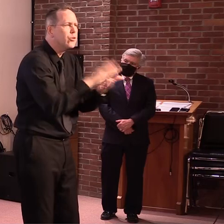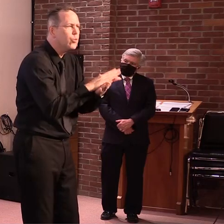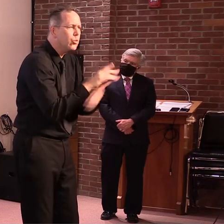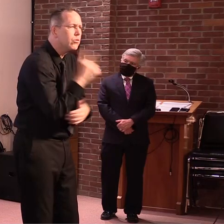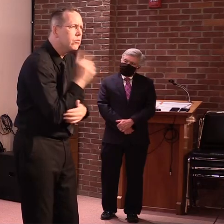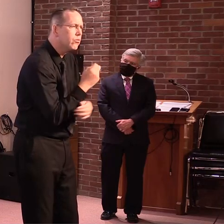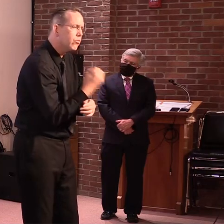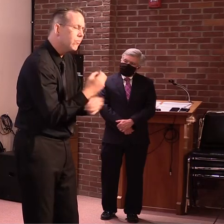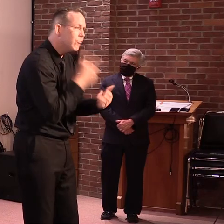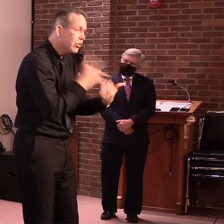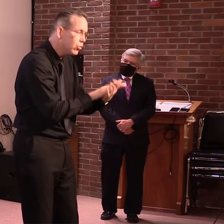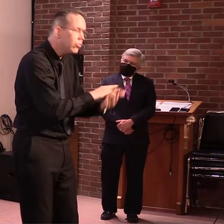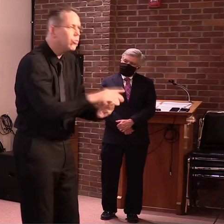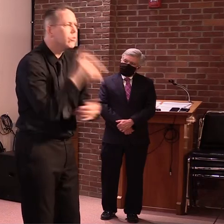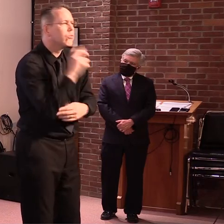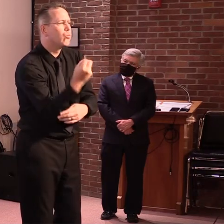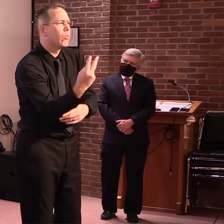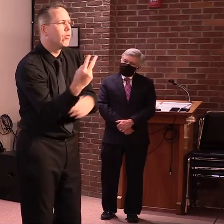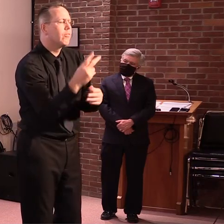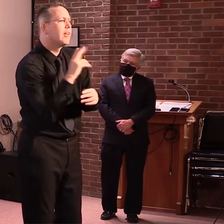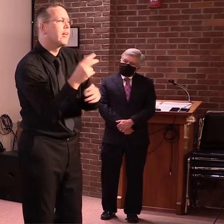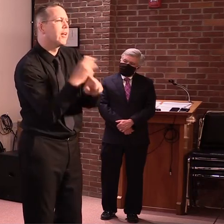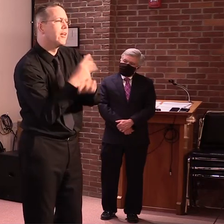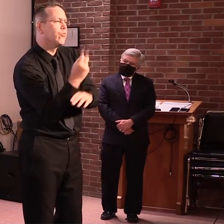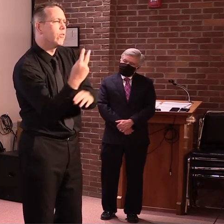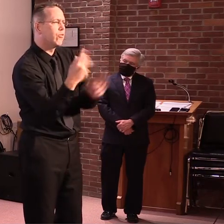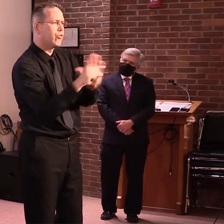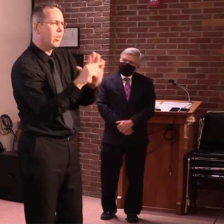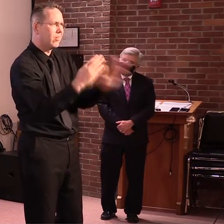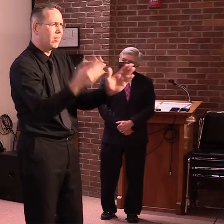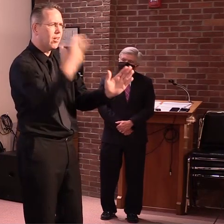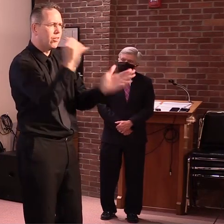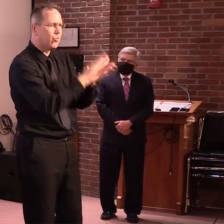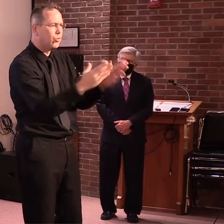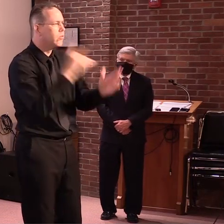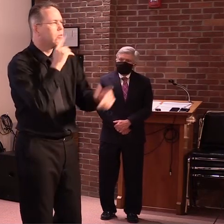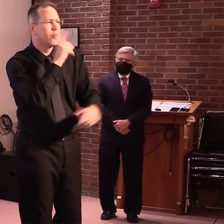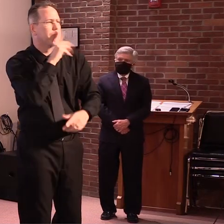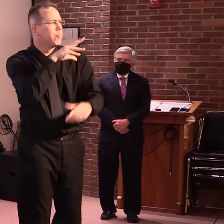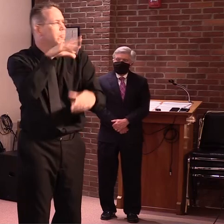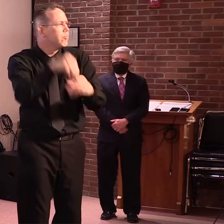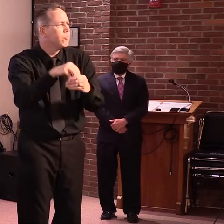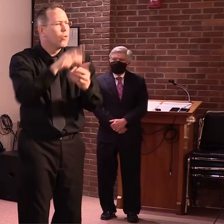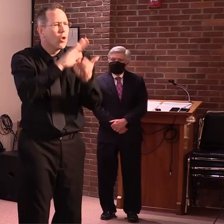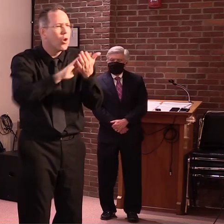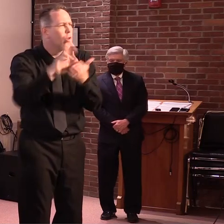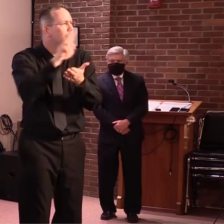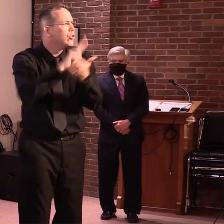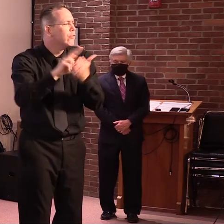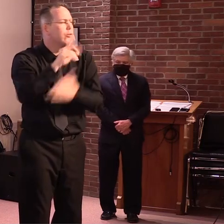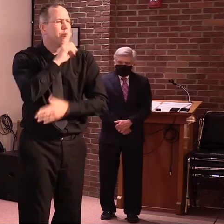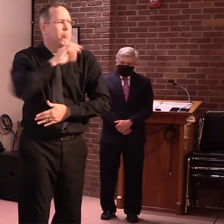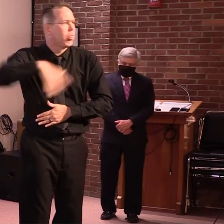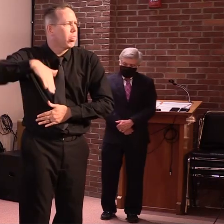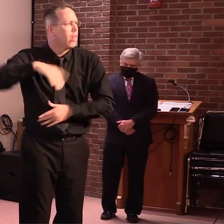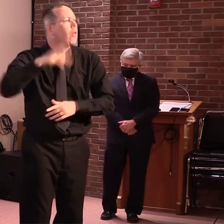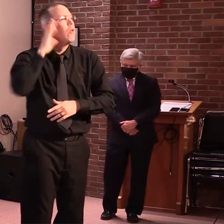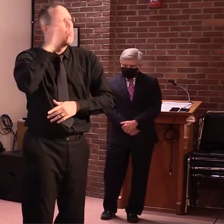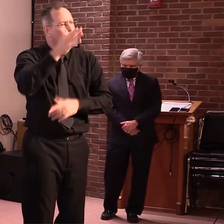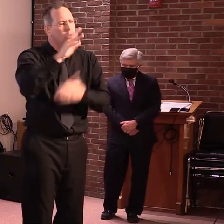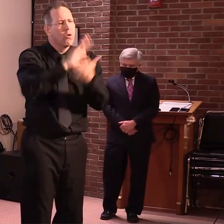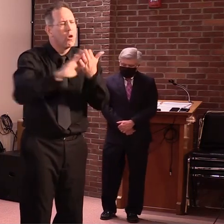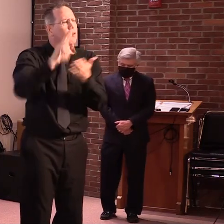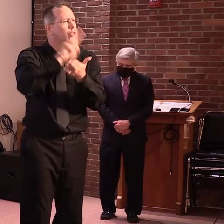working with Vermont's colleges and universities as well in order for them to reopen this fall too.